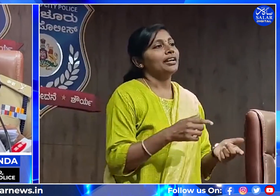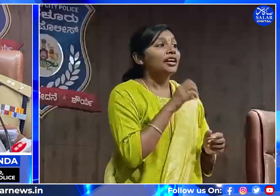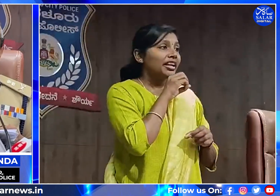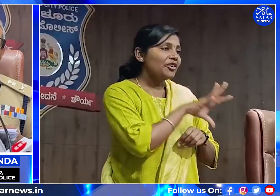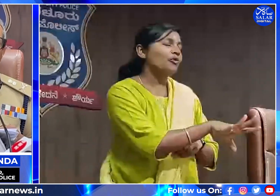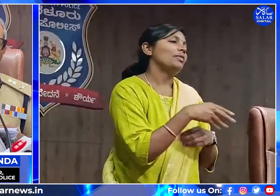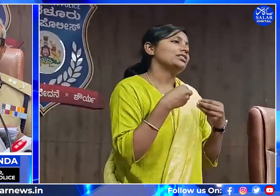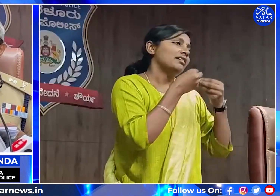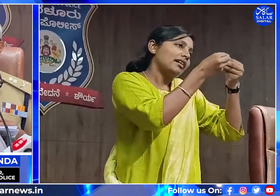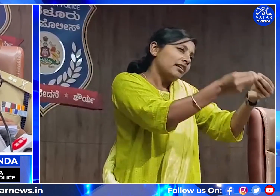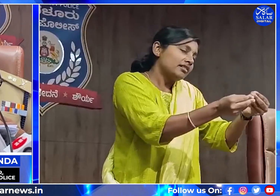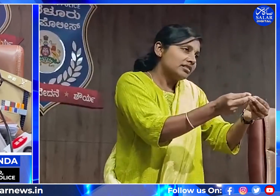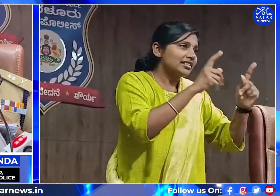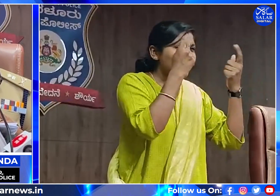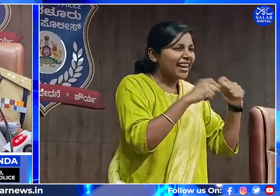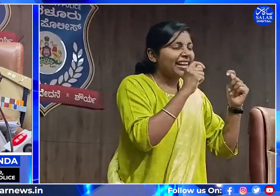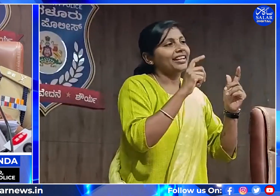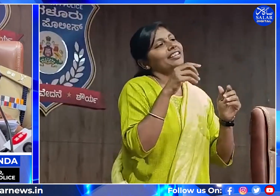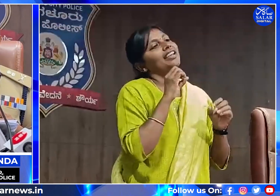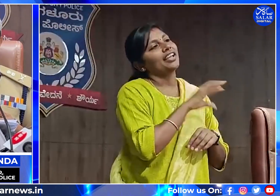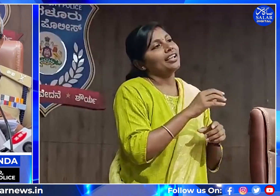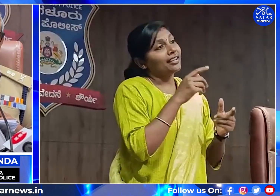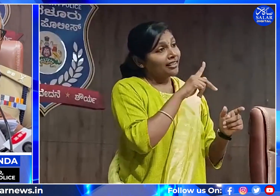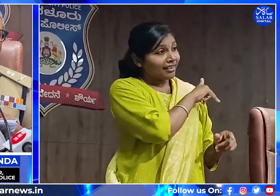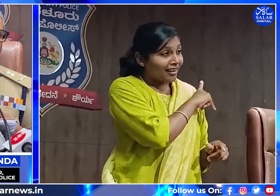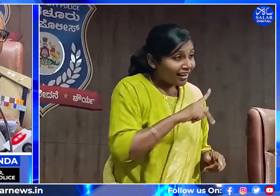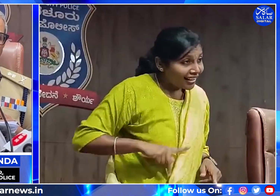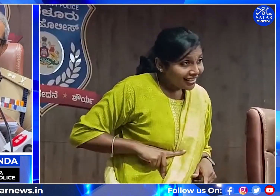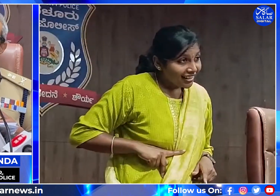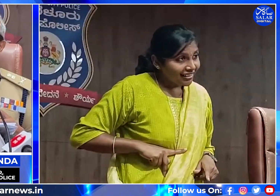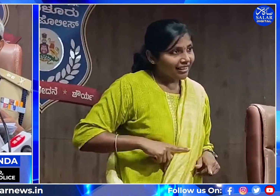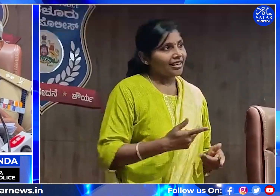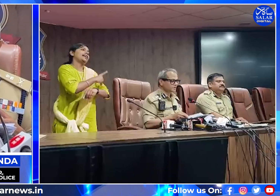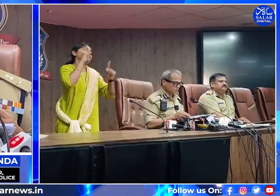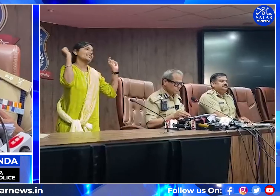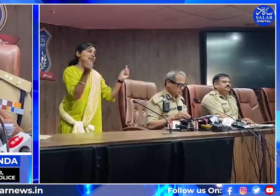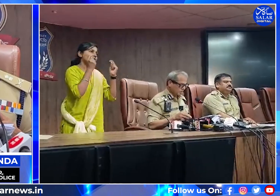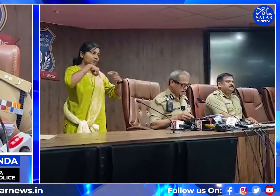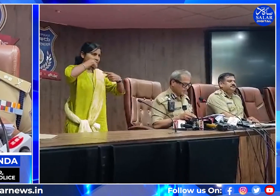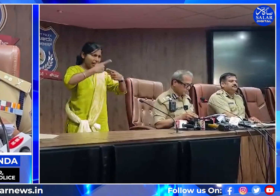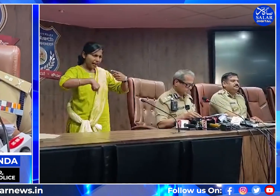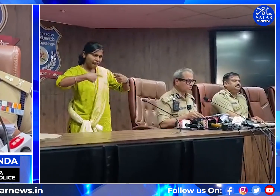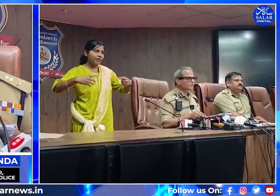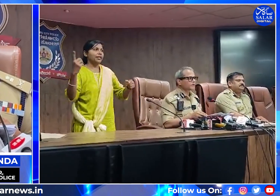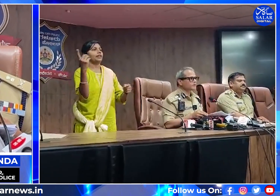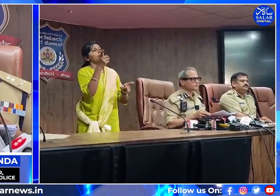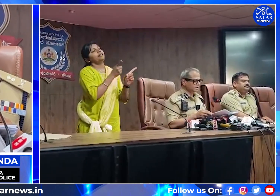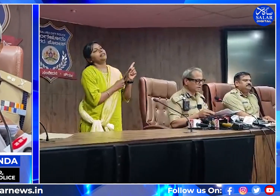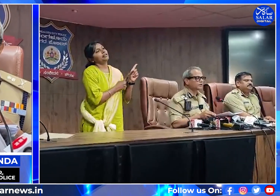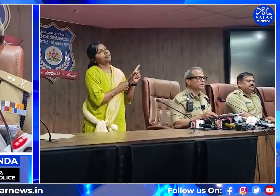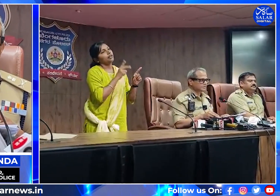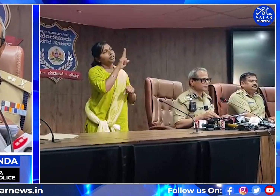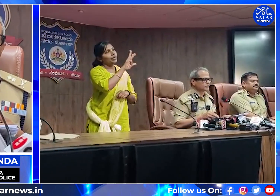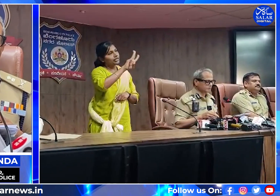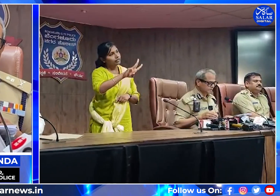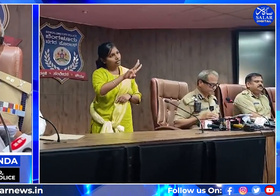how to understand their opinions, feelings and concerns. And for police department to know the concerns of all sections of the society is very important.